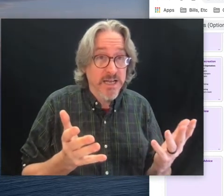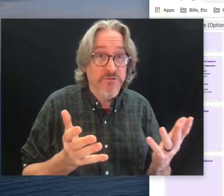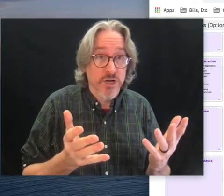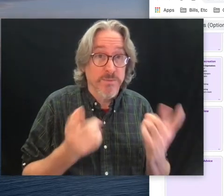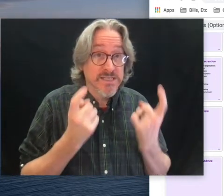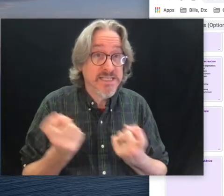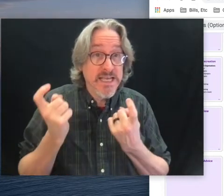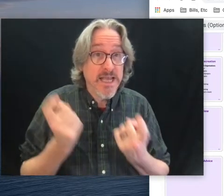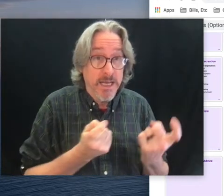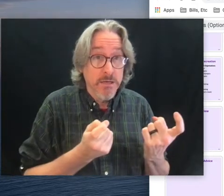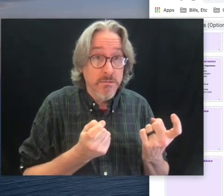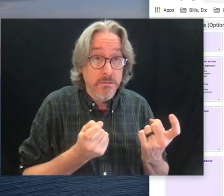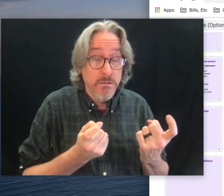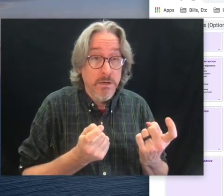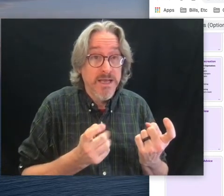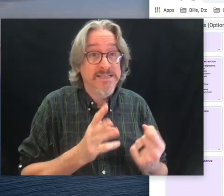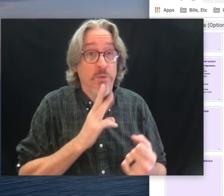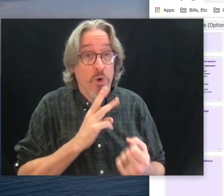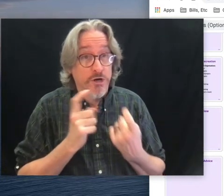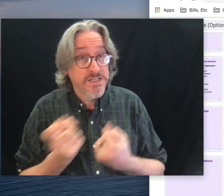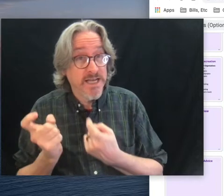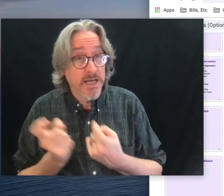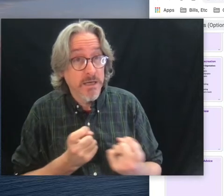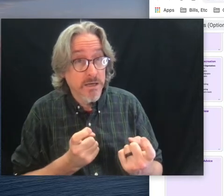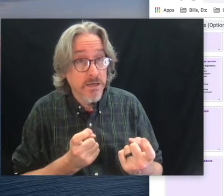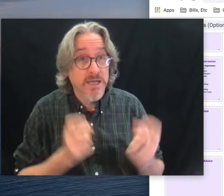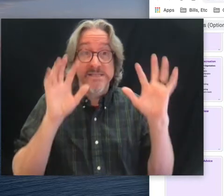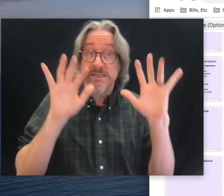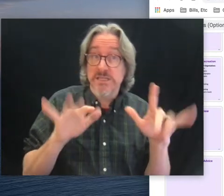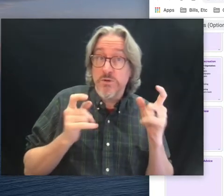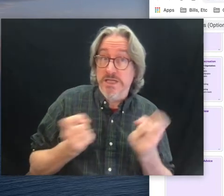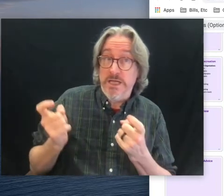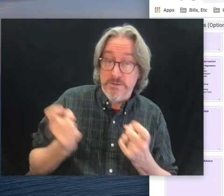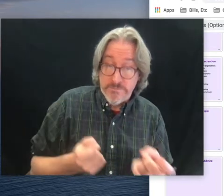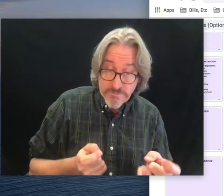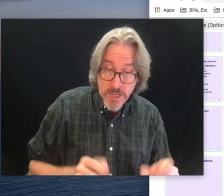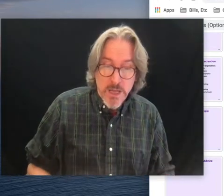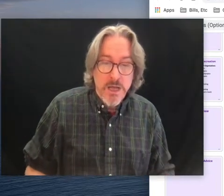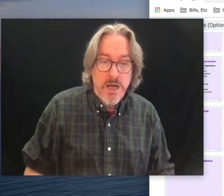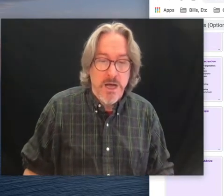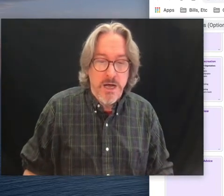signing it, if you're talking about skiing, is it water skiing? Is it snow skiing?